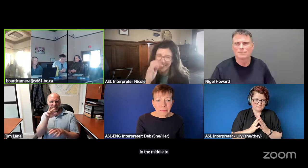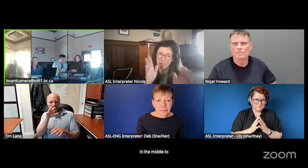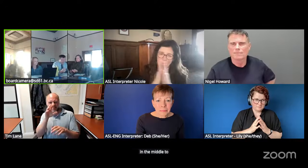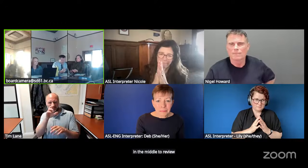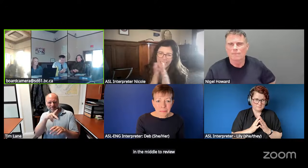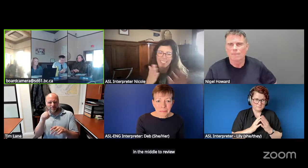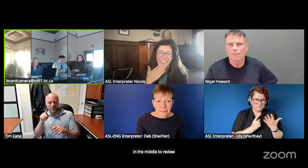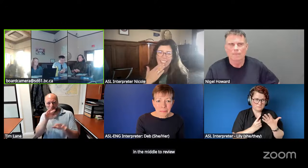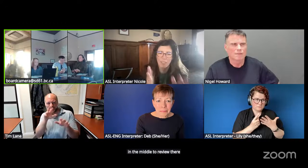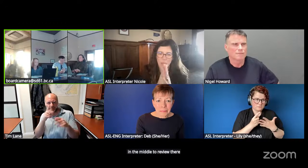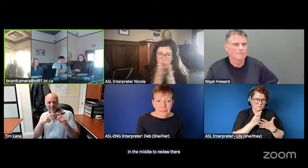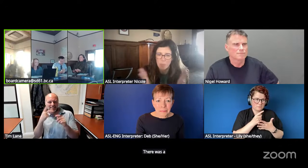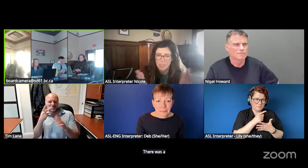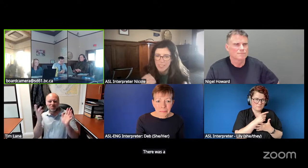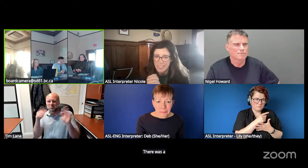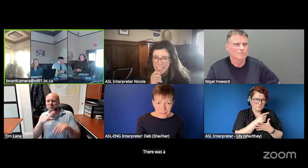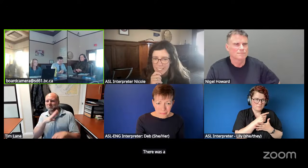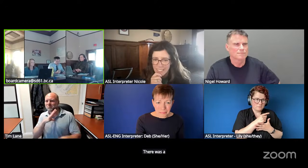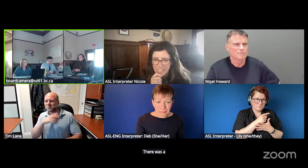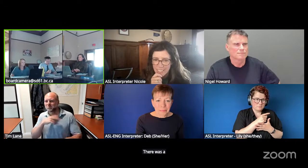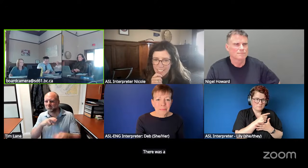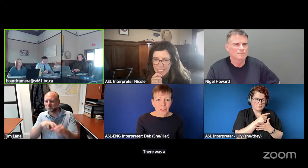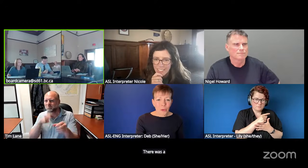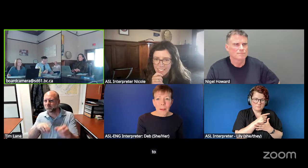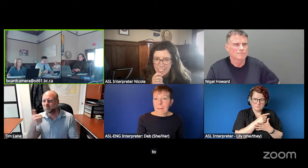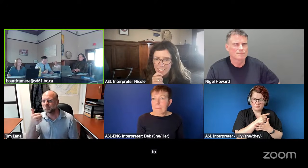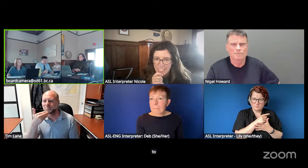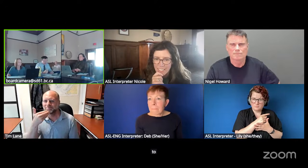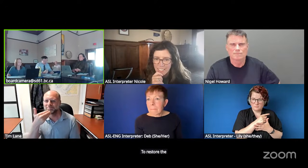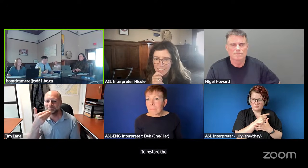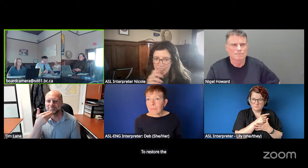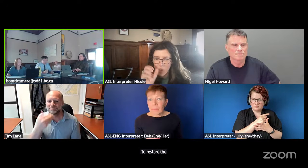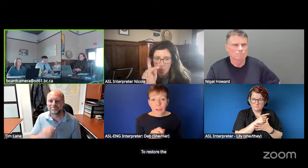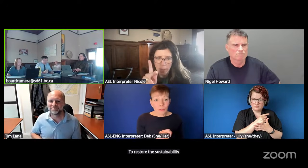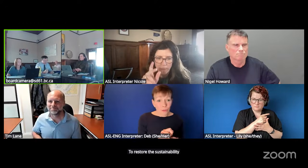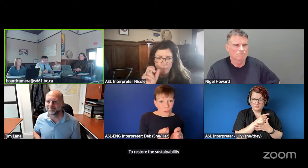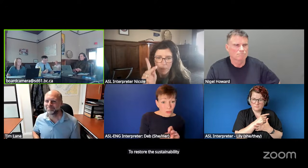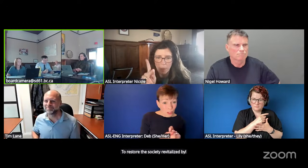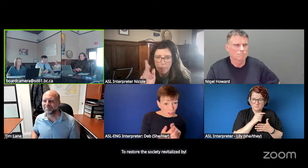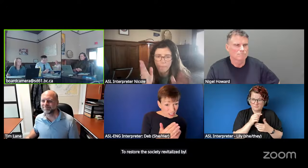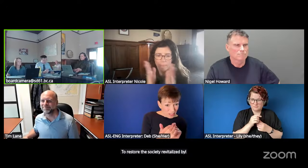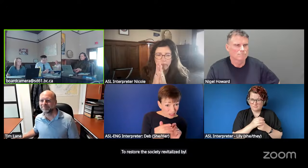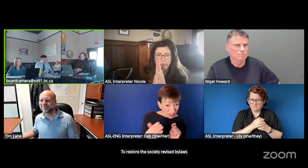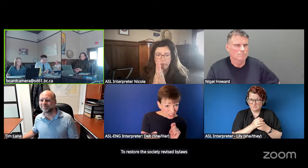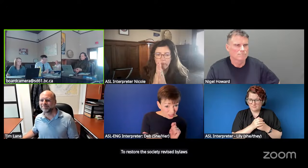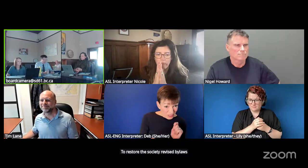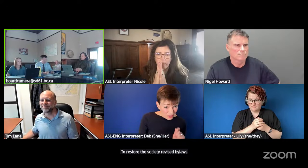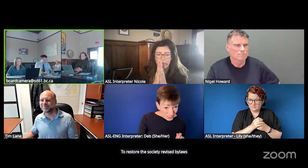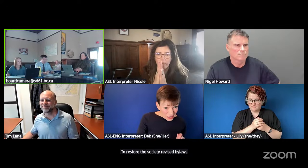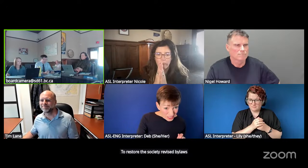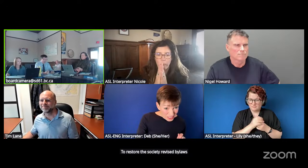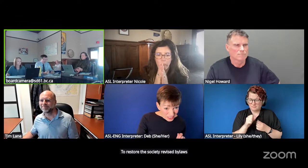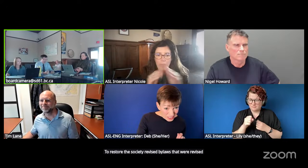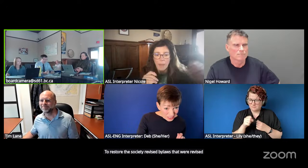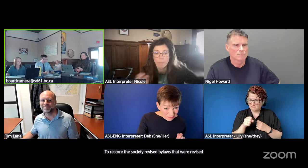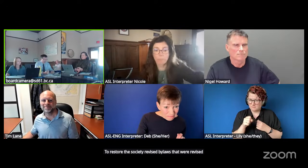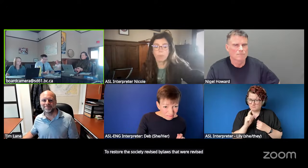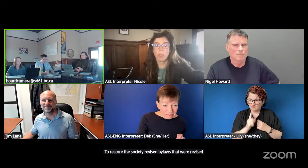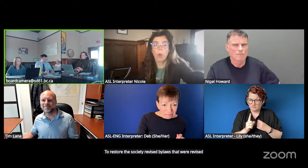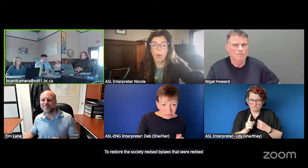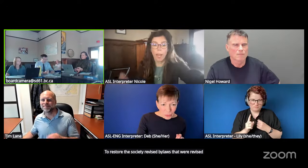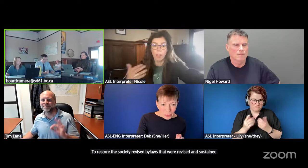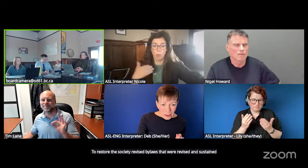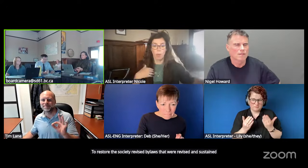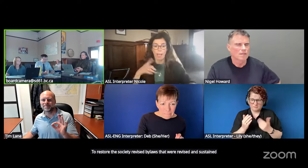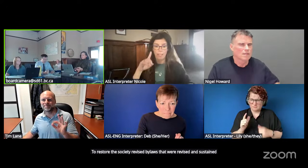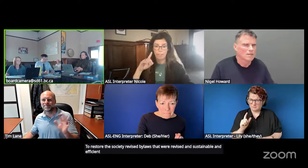was to restore the suspended and revised bylaws that were revised and suspended in the official